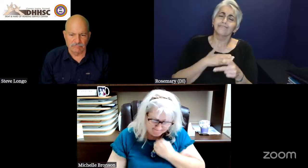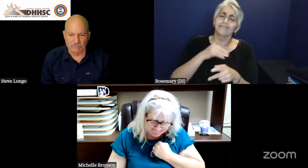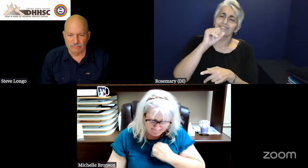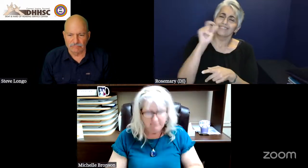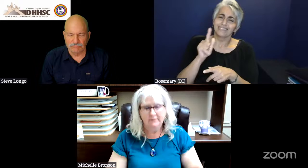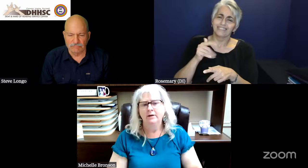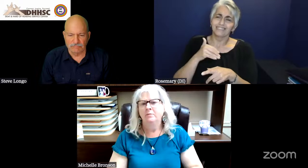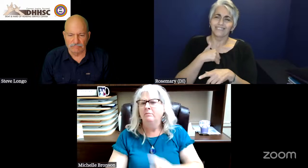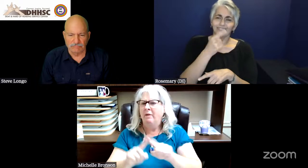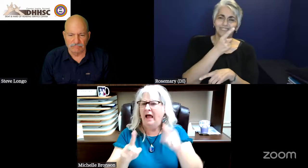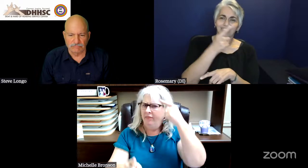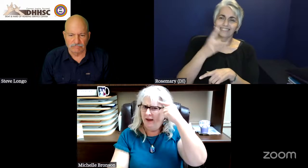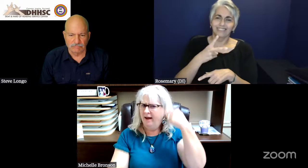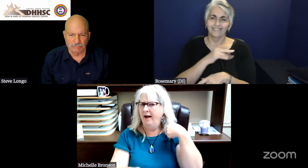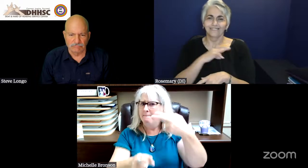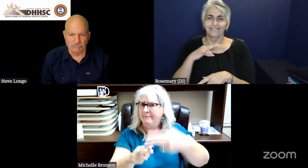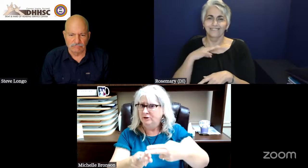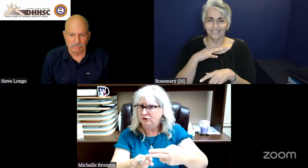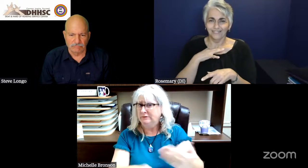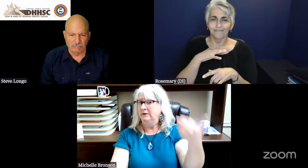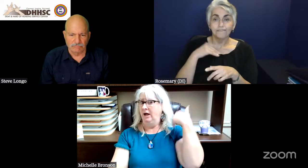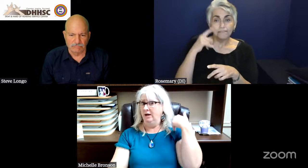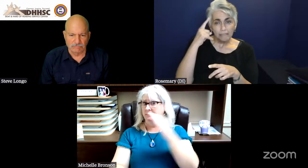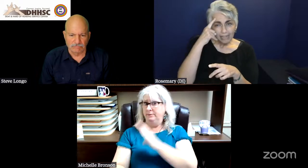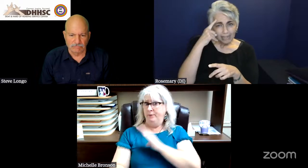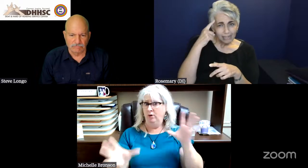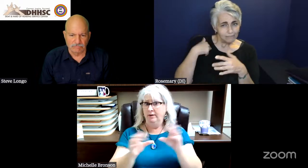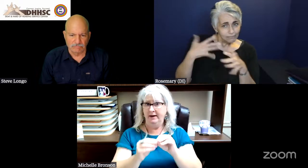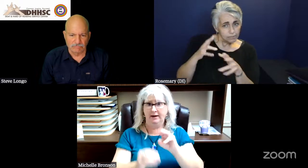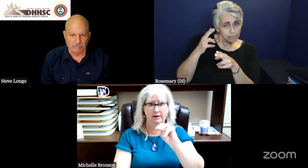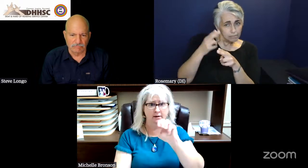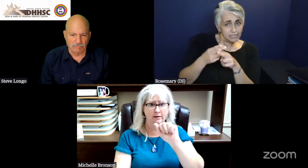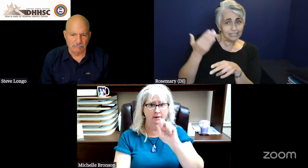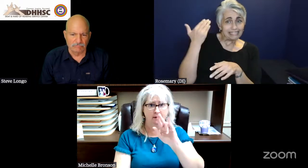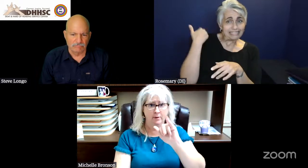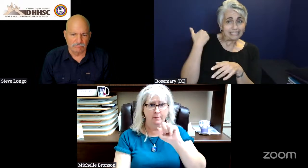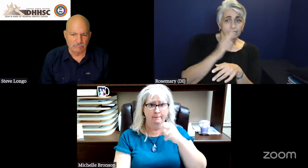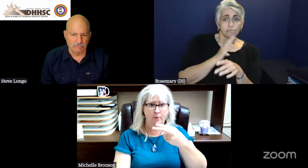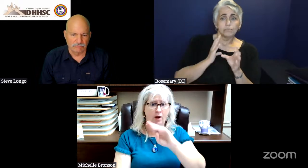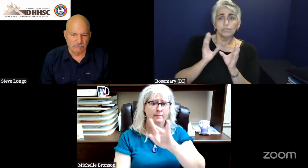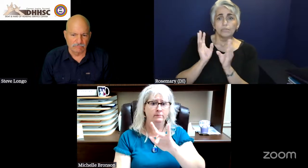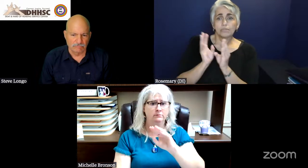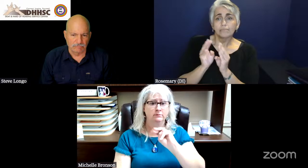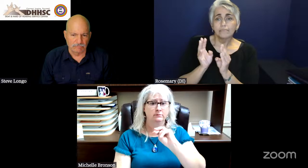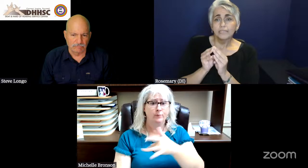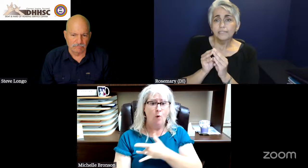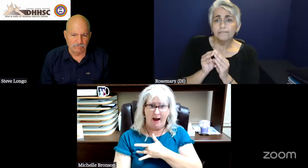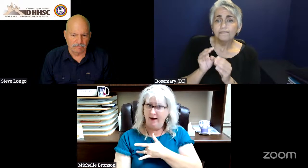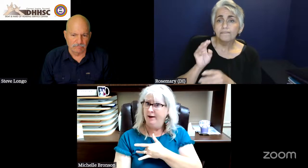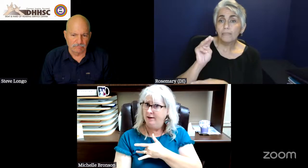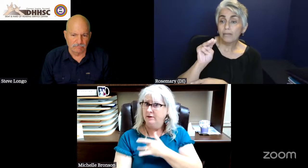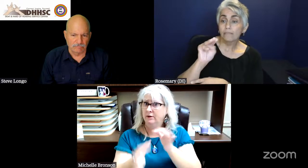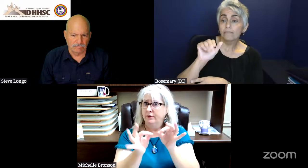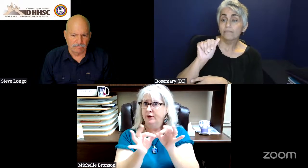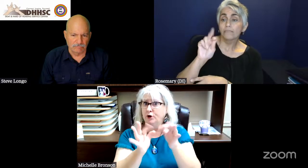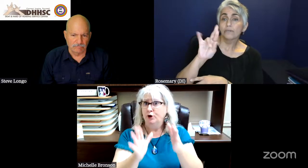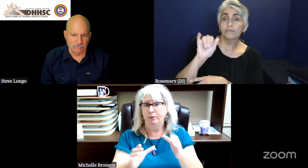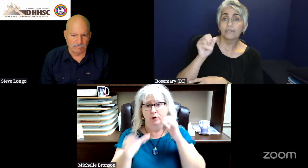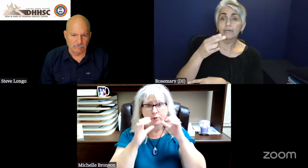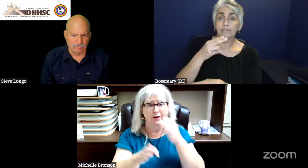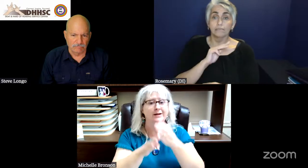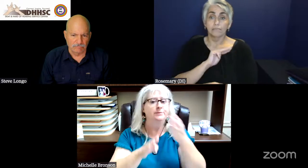very happy to have both of them in Salinas. I think I mentioned at a previous board